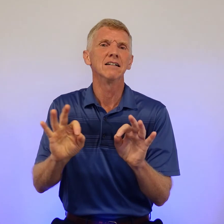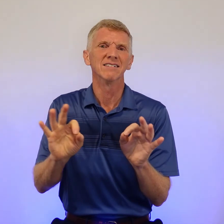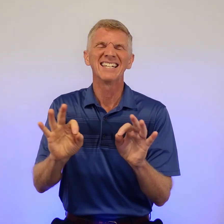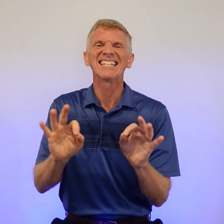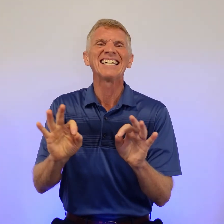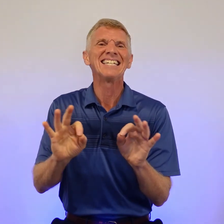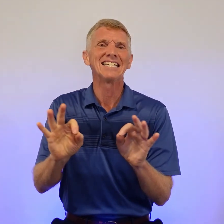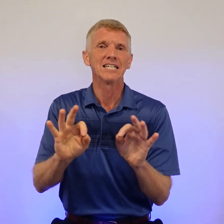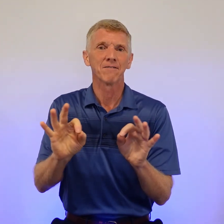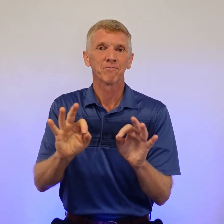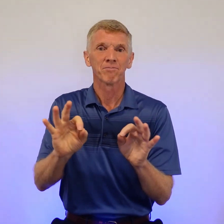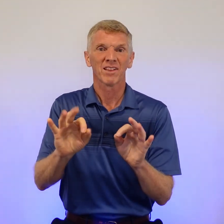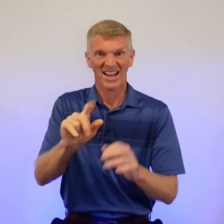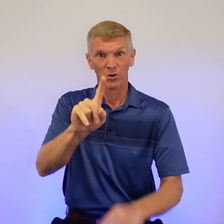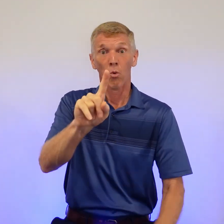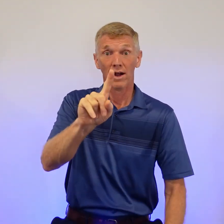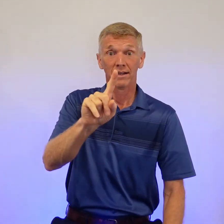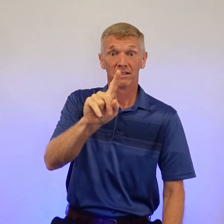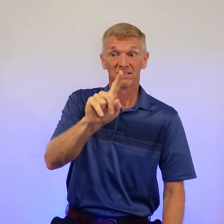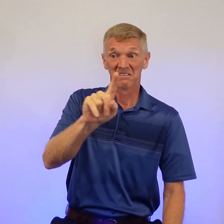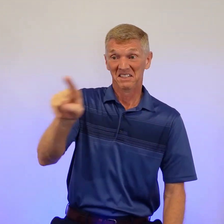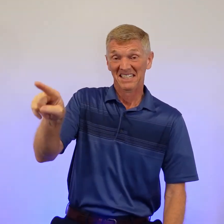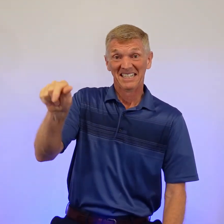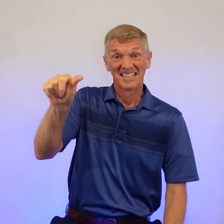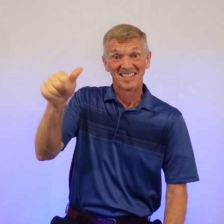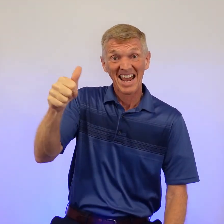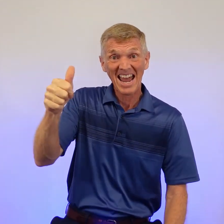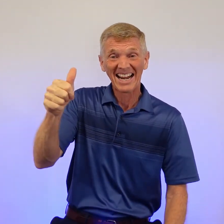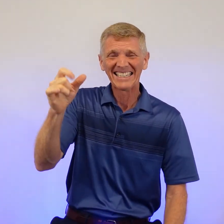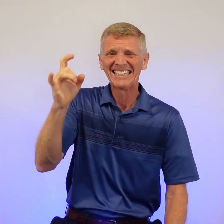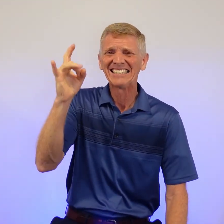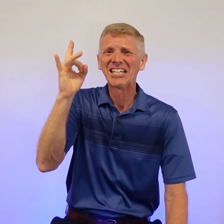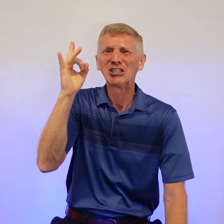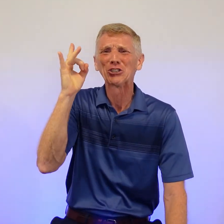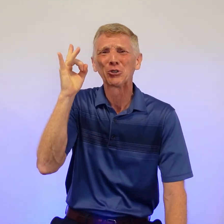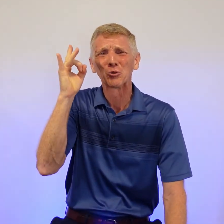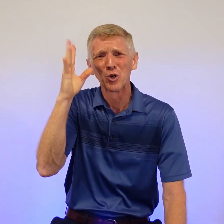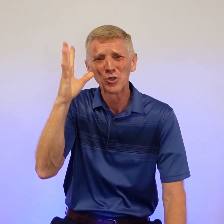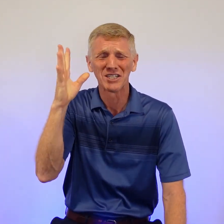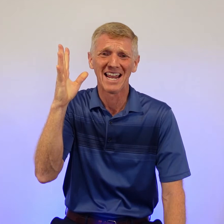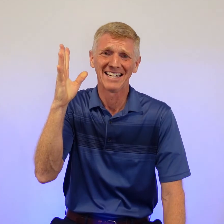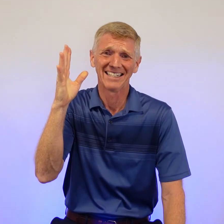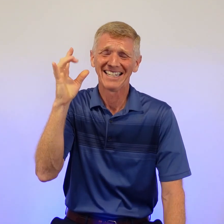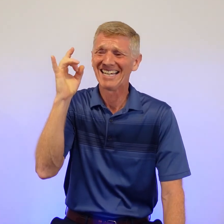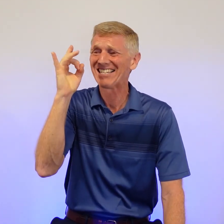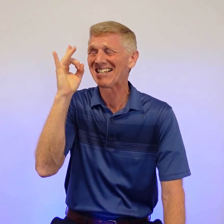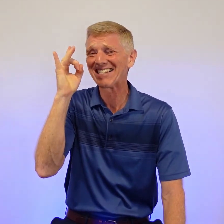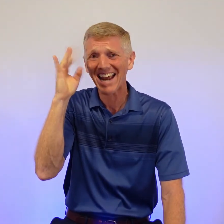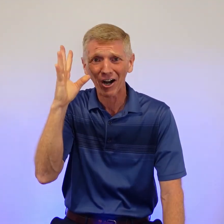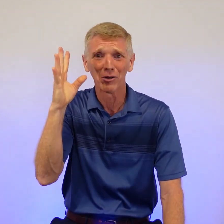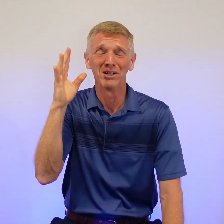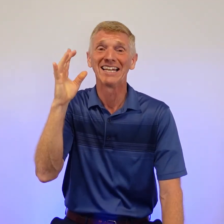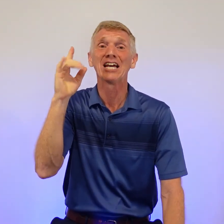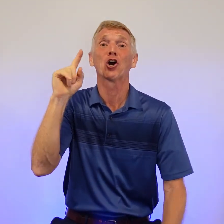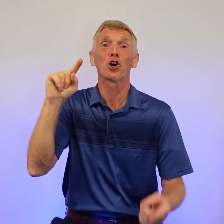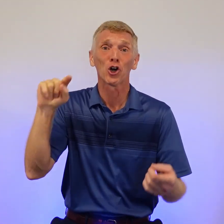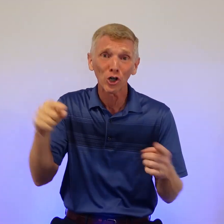It's easy. That's a 1. 10 is excruciating. It's terrible. It